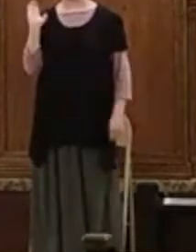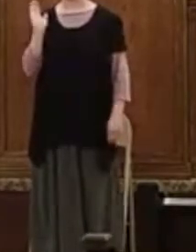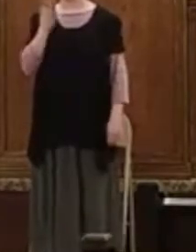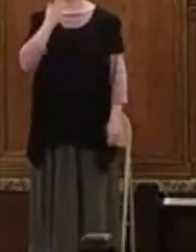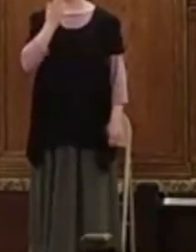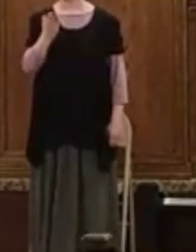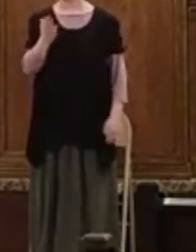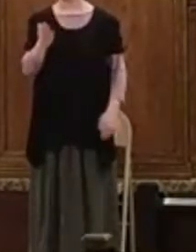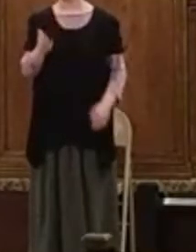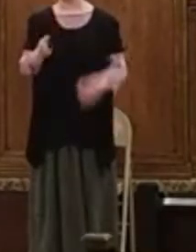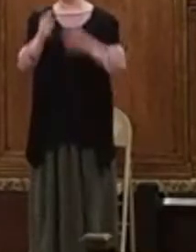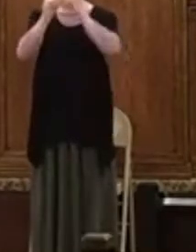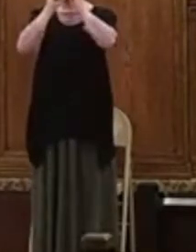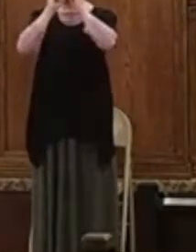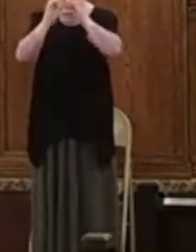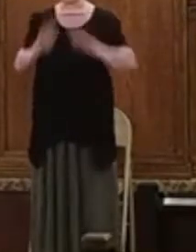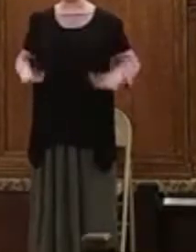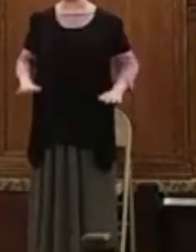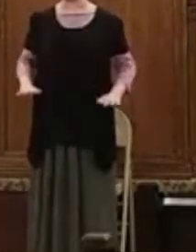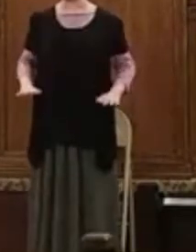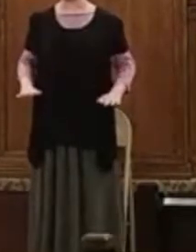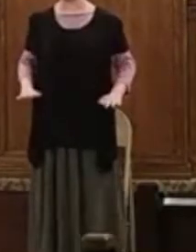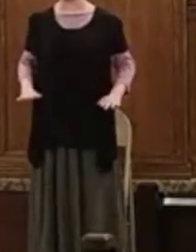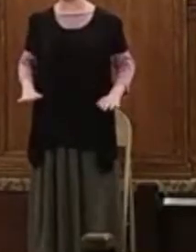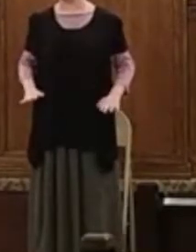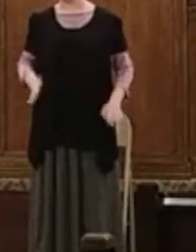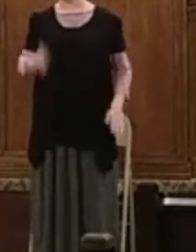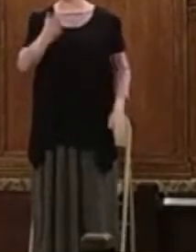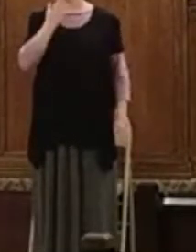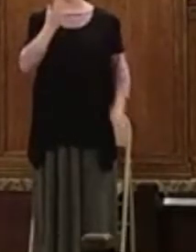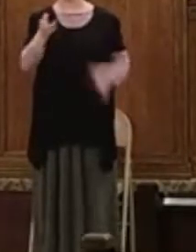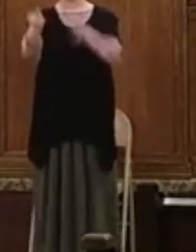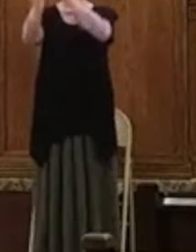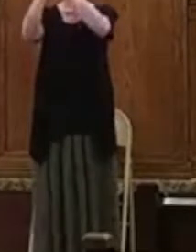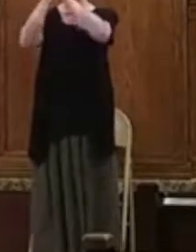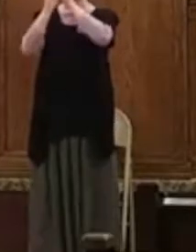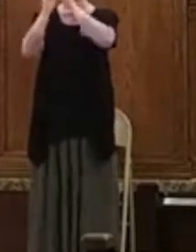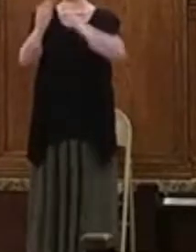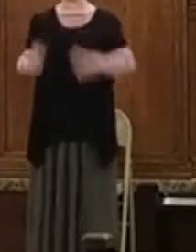Thank you for the privilege. Thank you for the honor